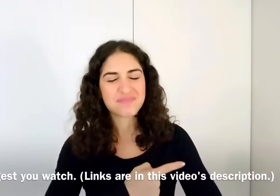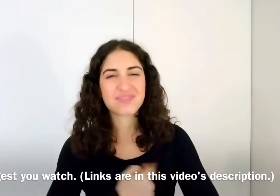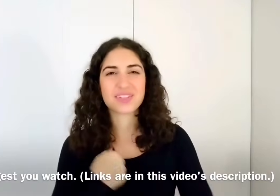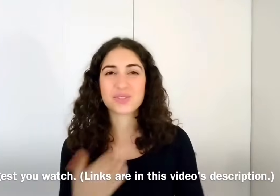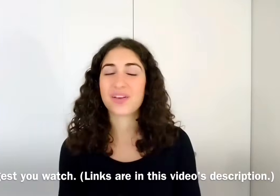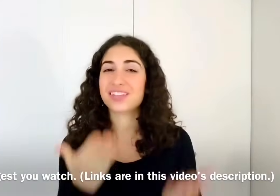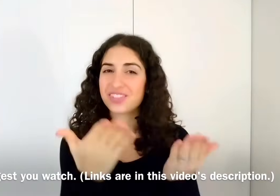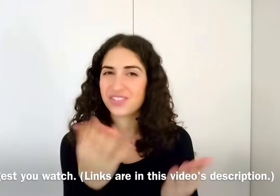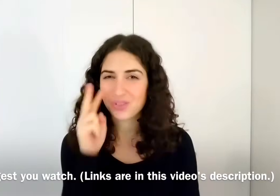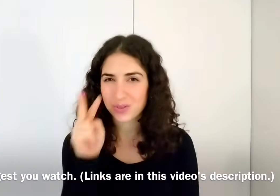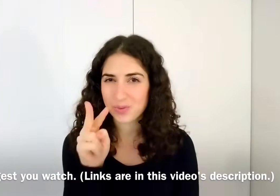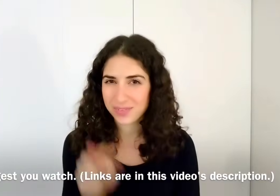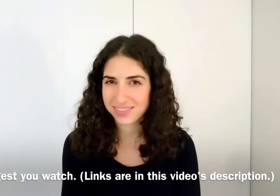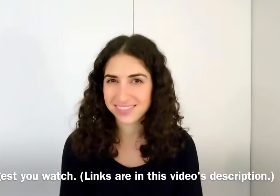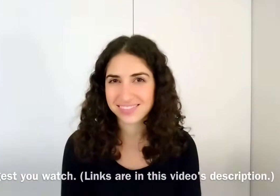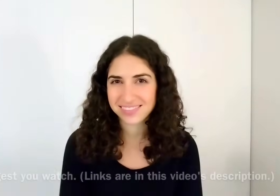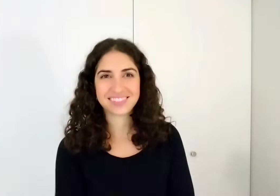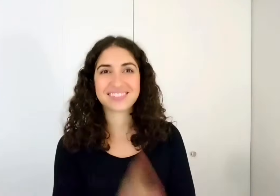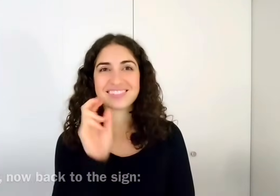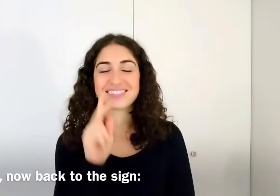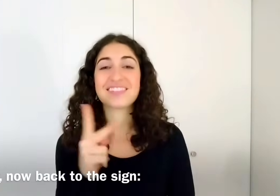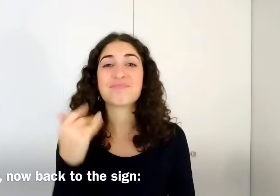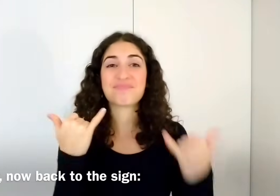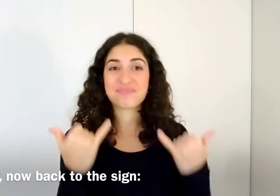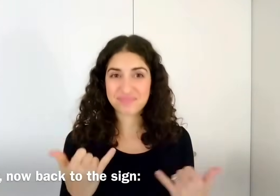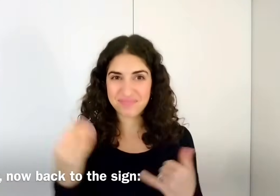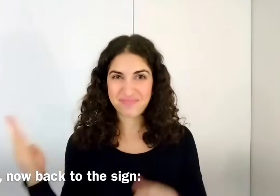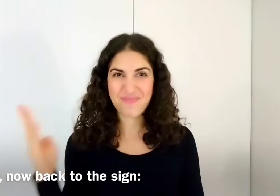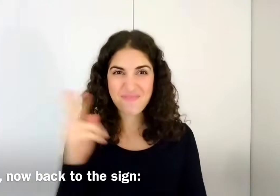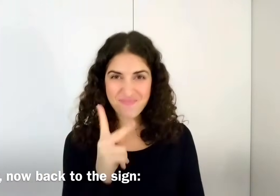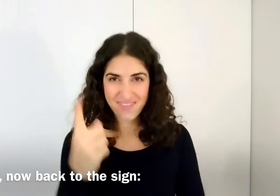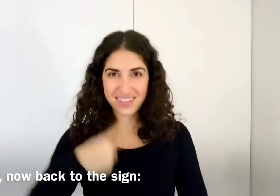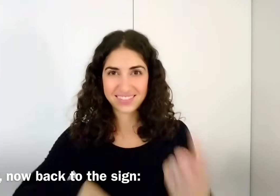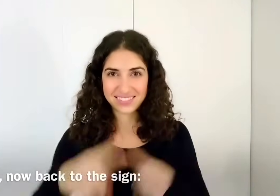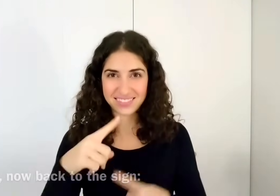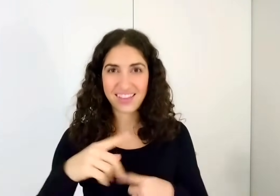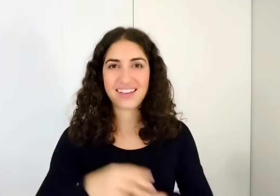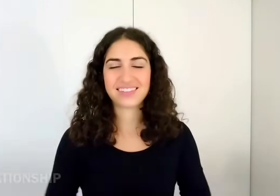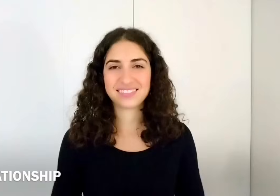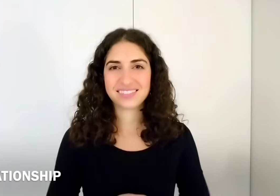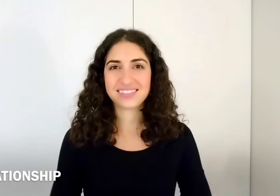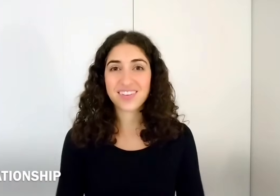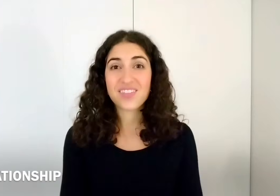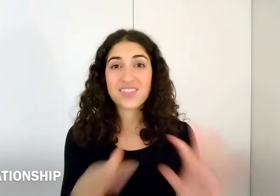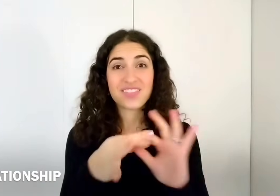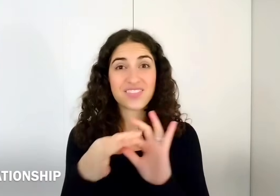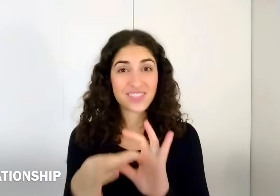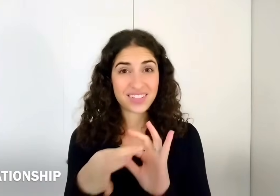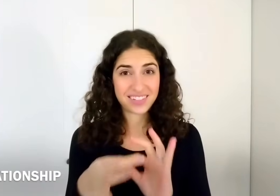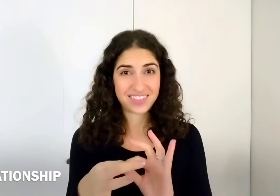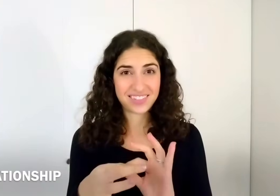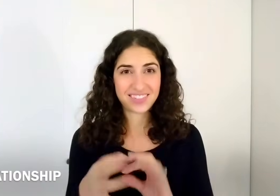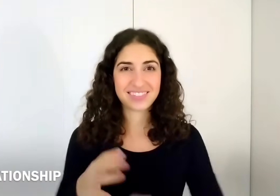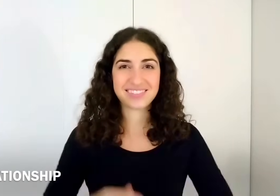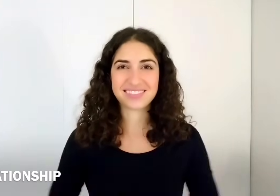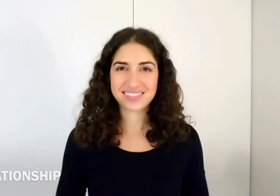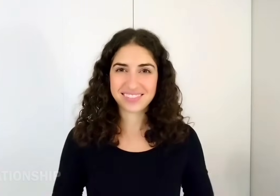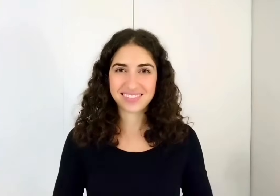Day. So I suggest that you watch those. But now back to signing about relationships. And